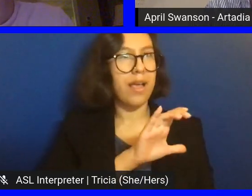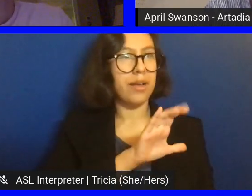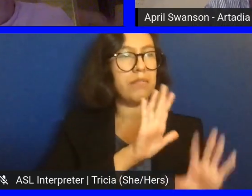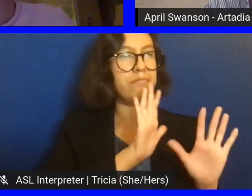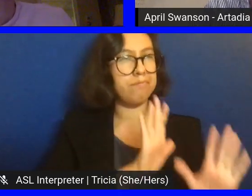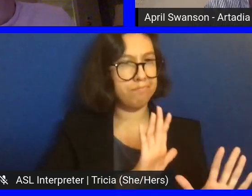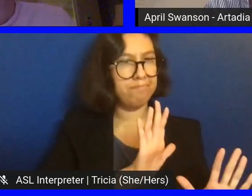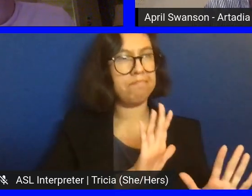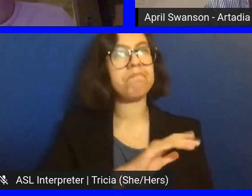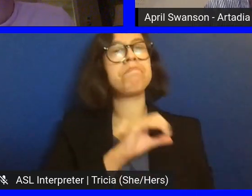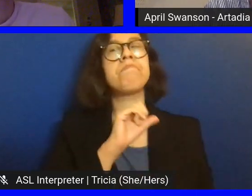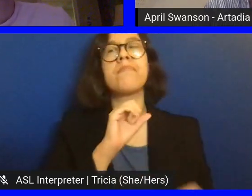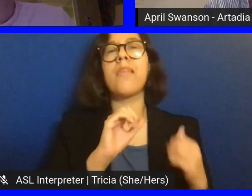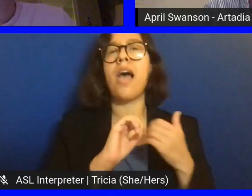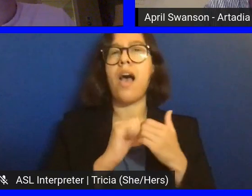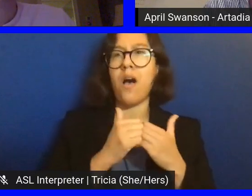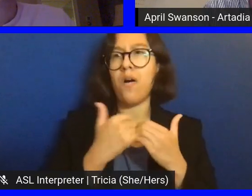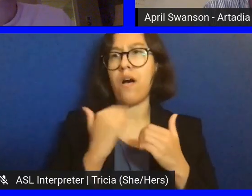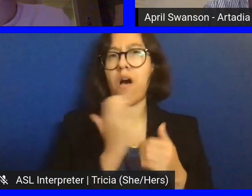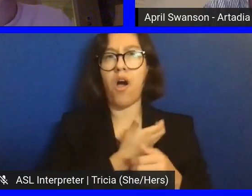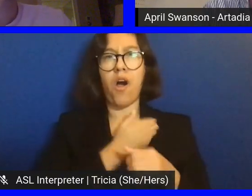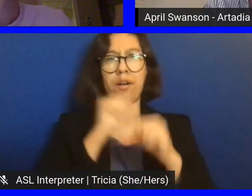about how we could expand